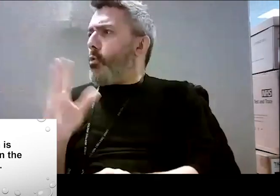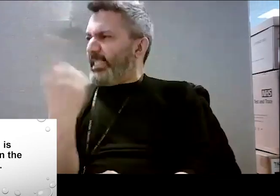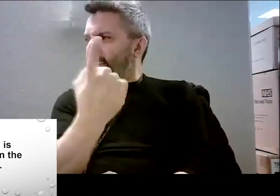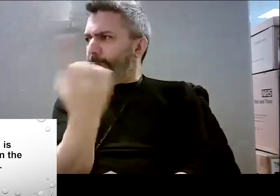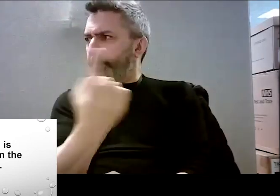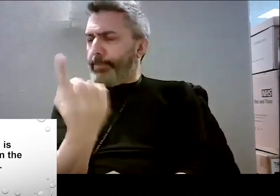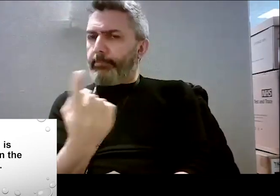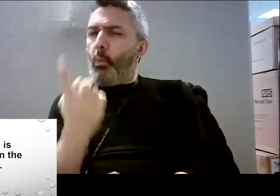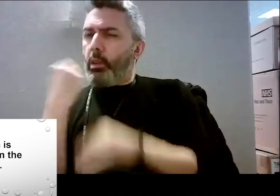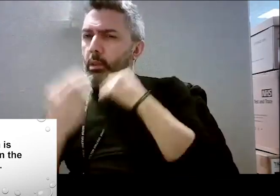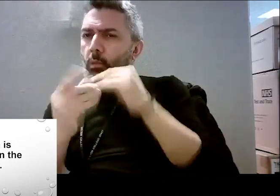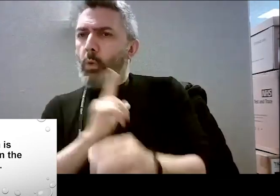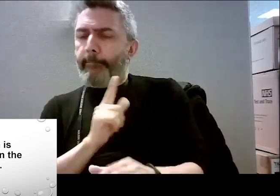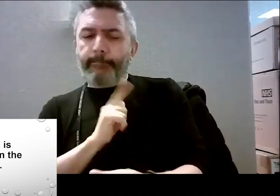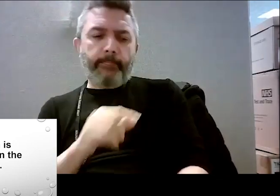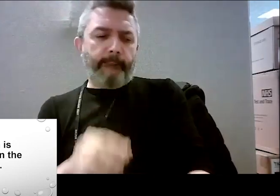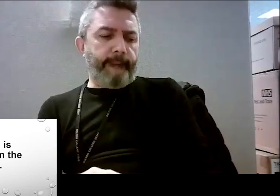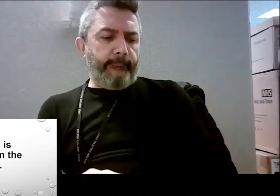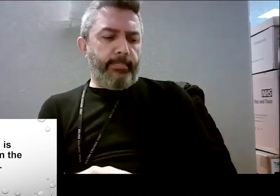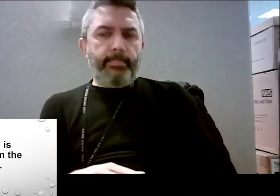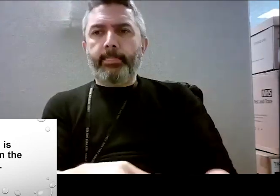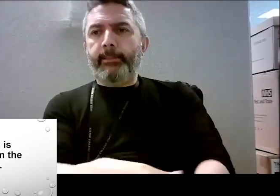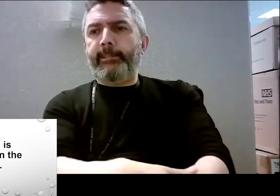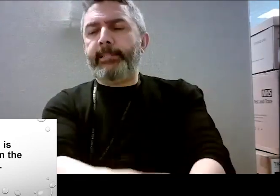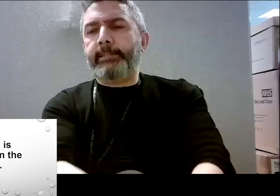We don't have to show it. Just something for yourself.